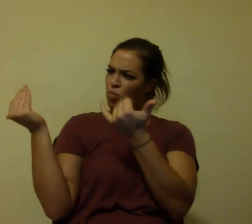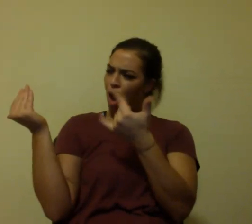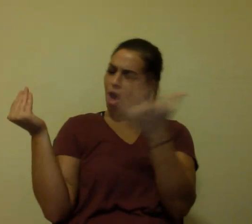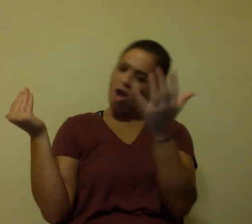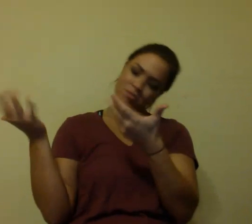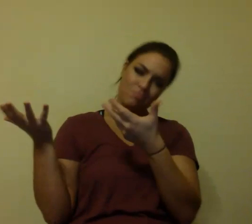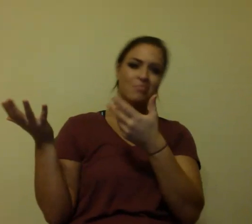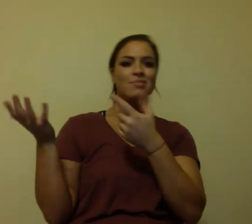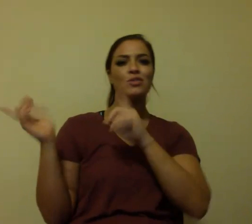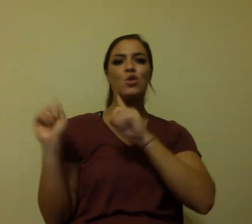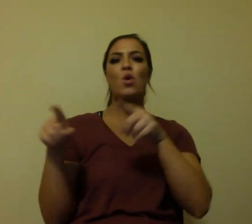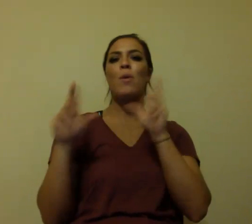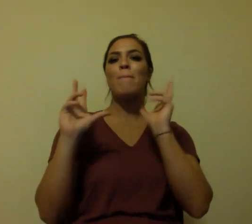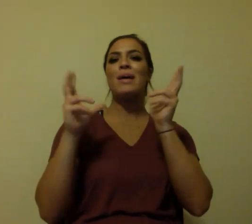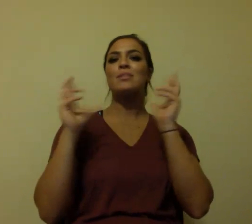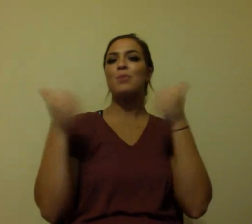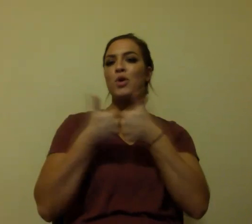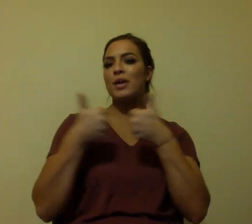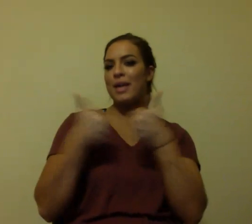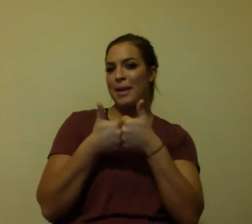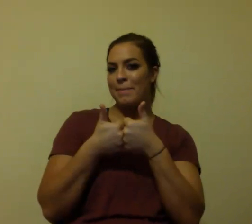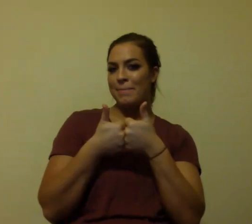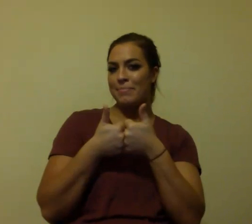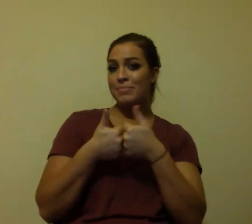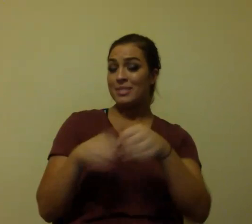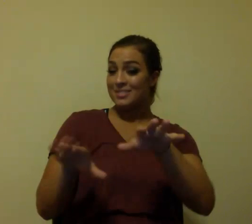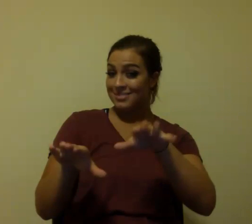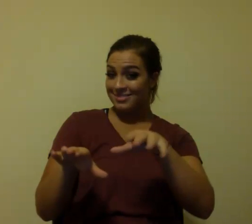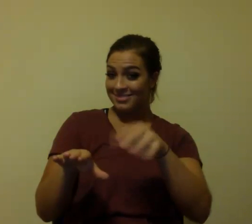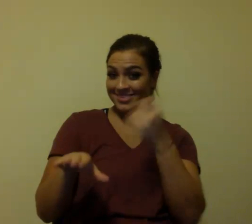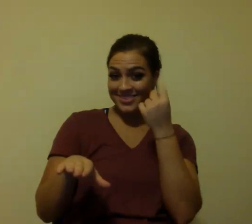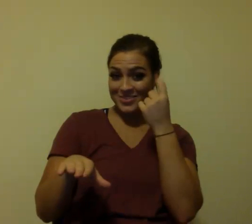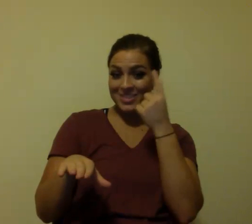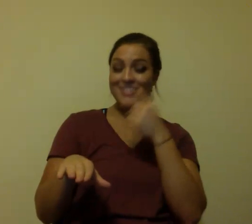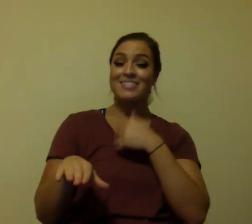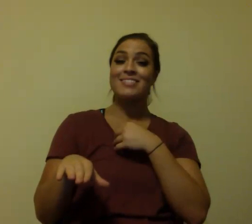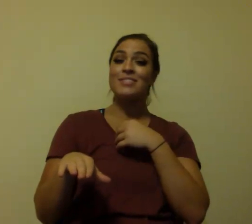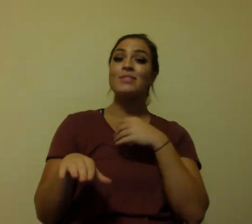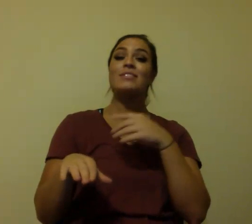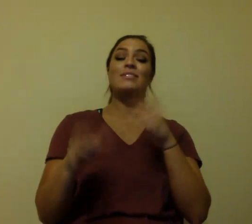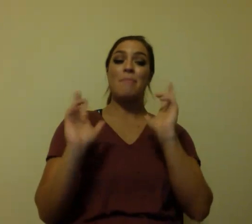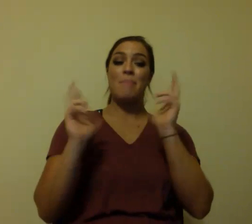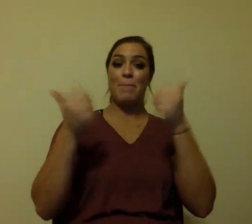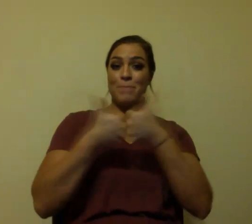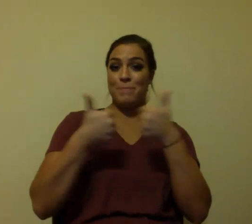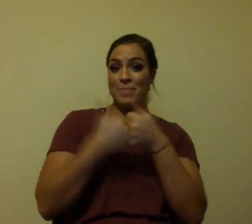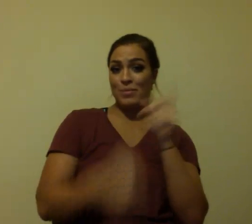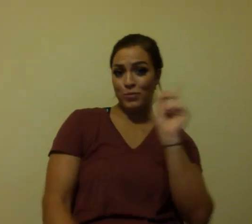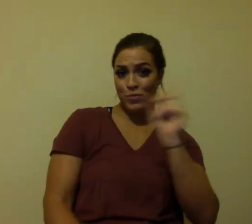Coincidentally, it was being played at the same auditorium where I'd last seen my mother on the night before she passed